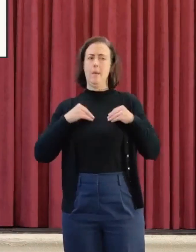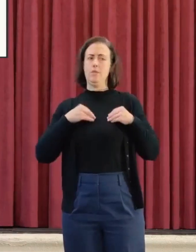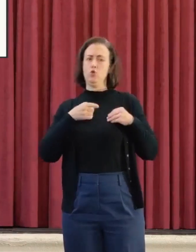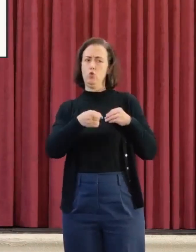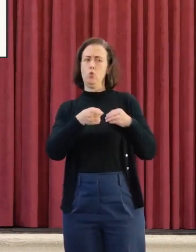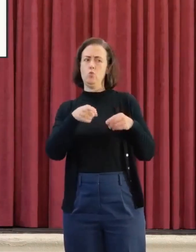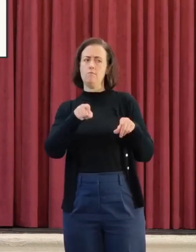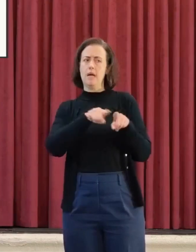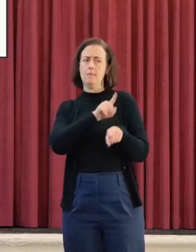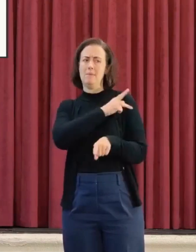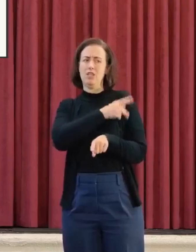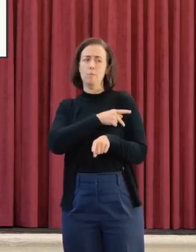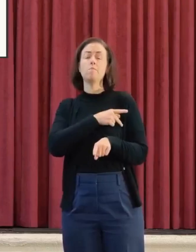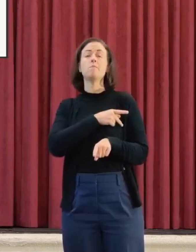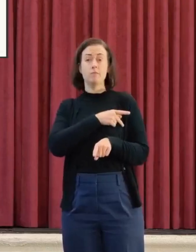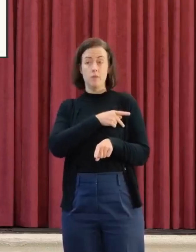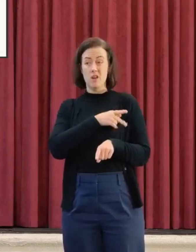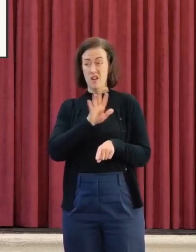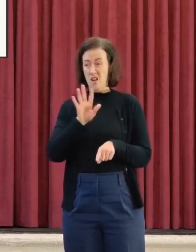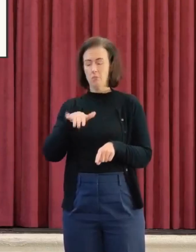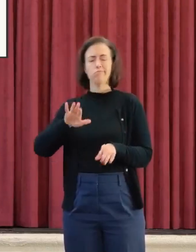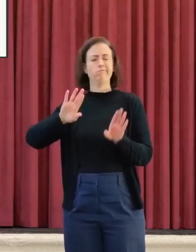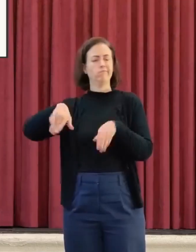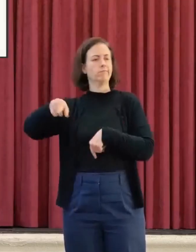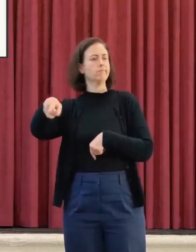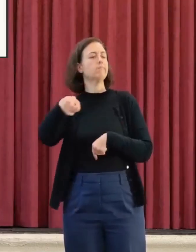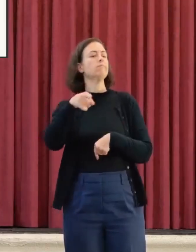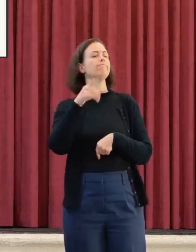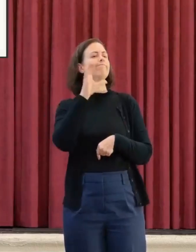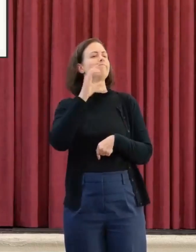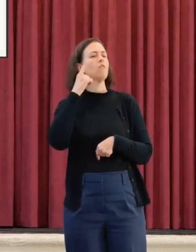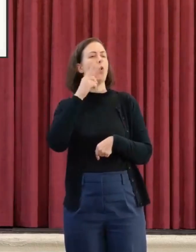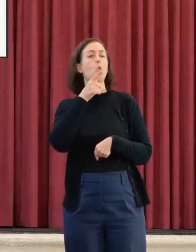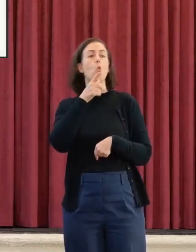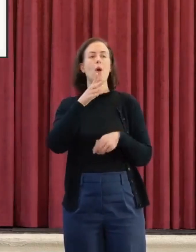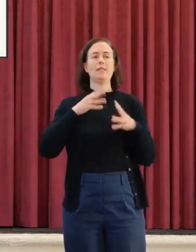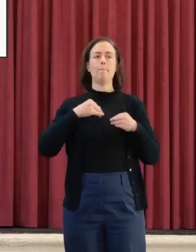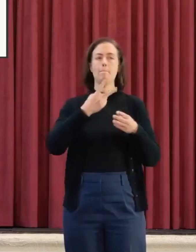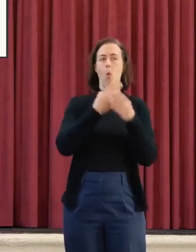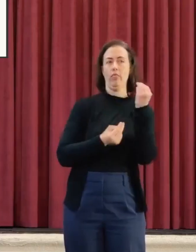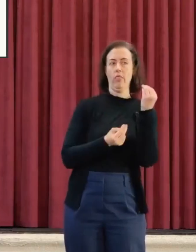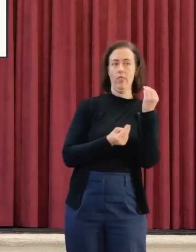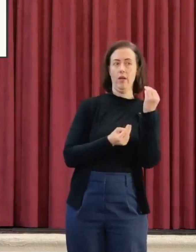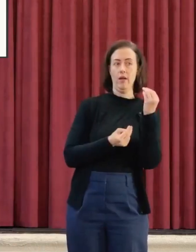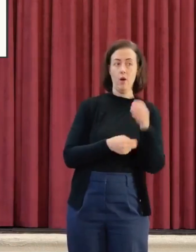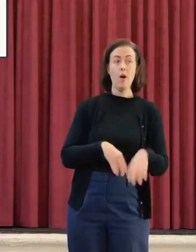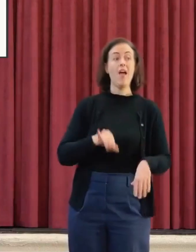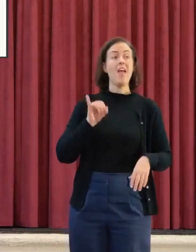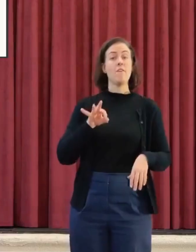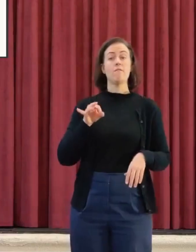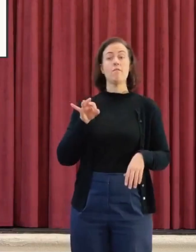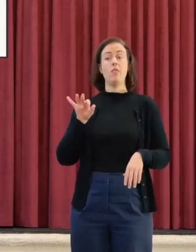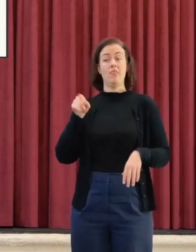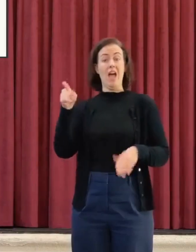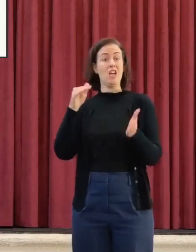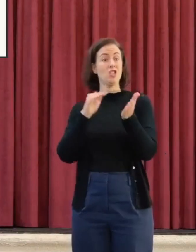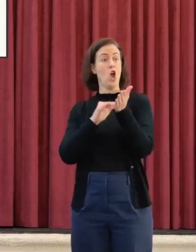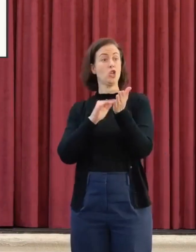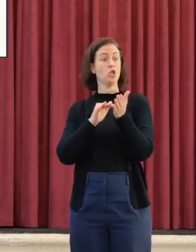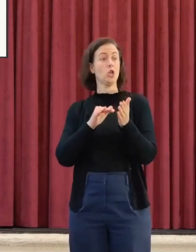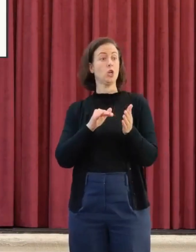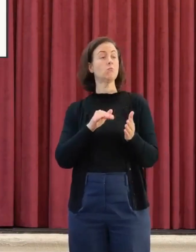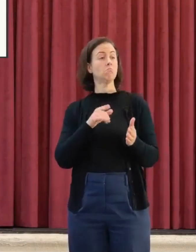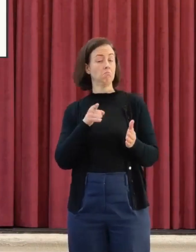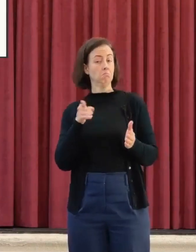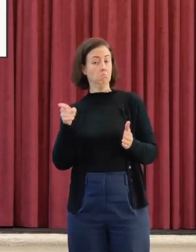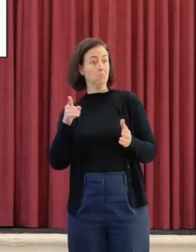Medi-Cal. Because once doctors accept you, they cannot bill you. They are not supposed to bill you.